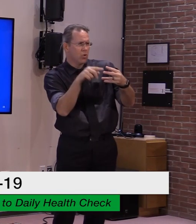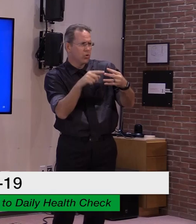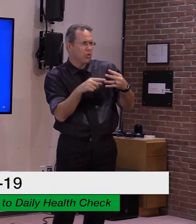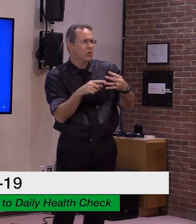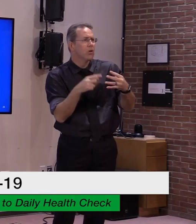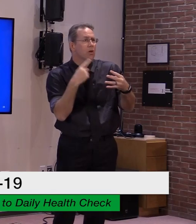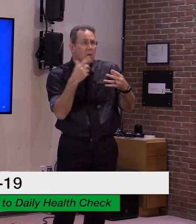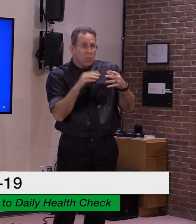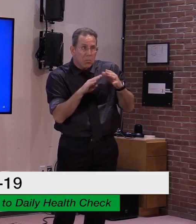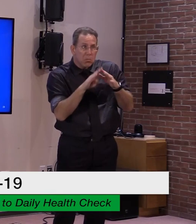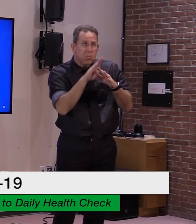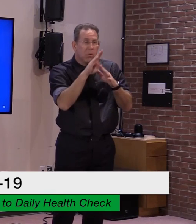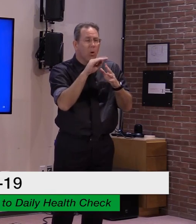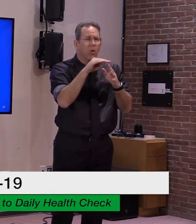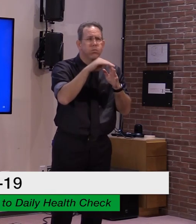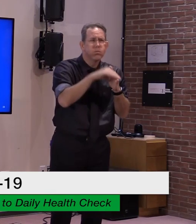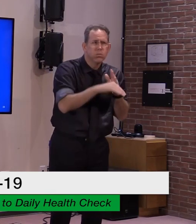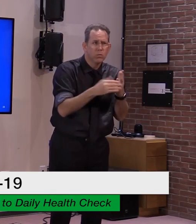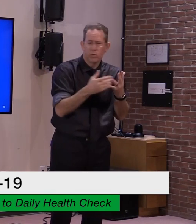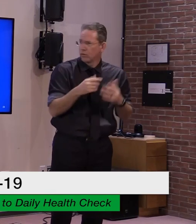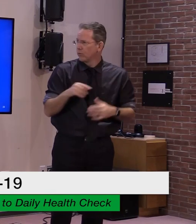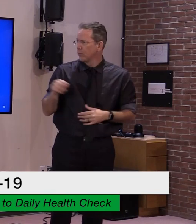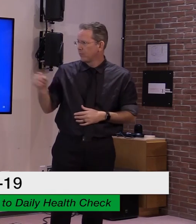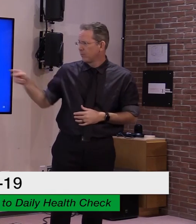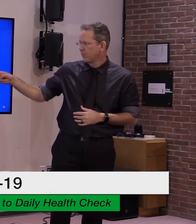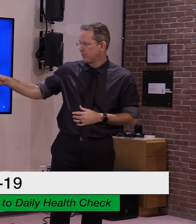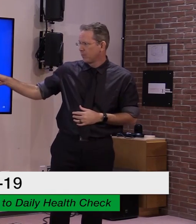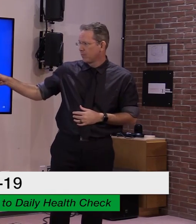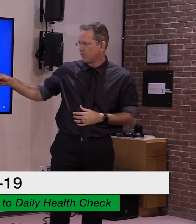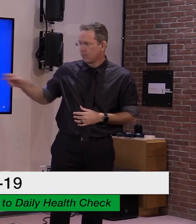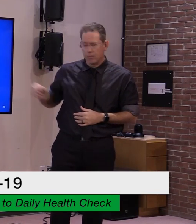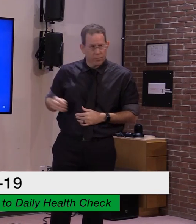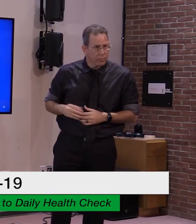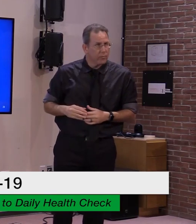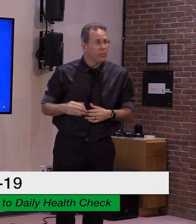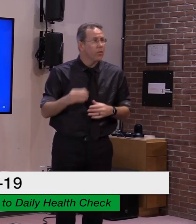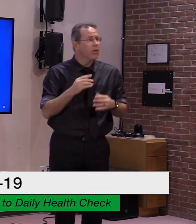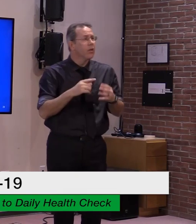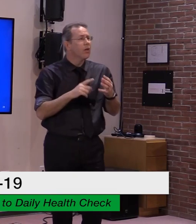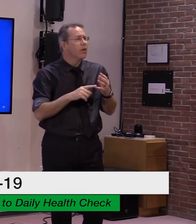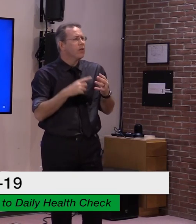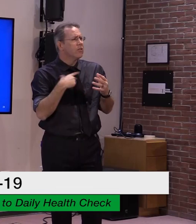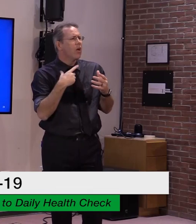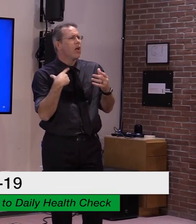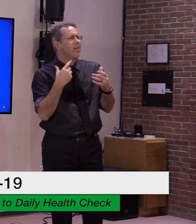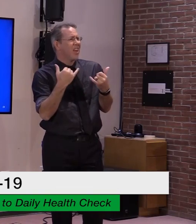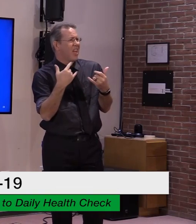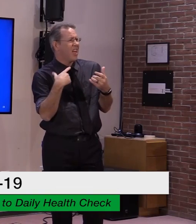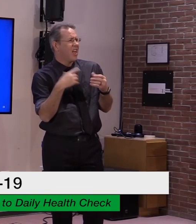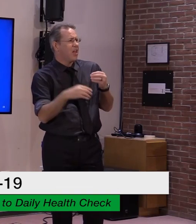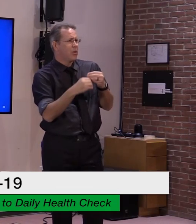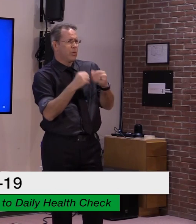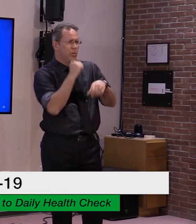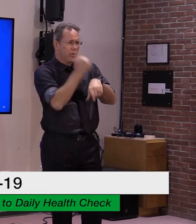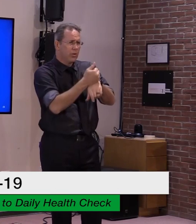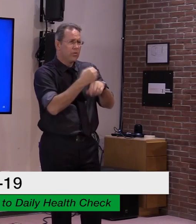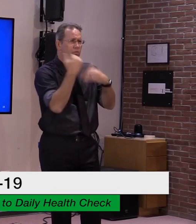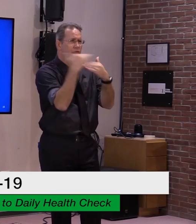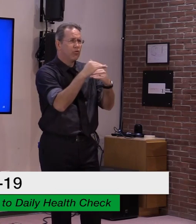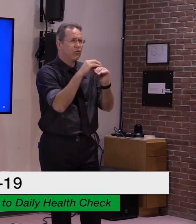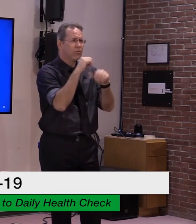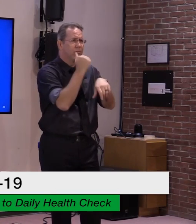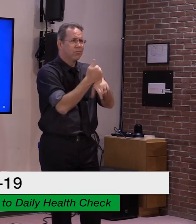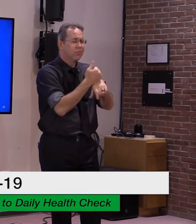back down again during that 10 to 14 day period following those intervention measures so that's something we'll certainly be looking at this week and